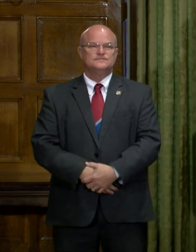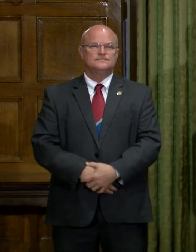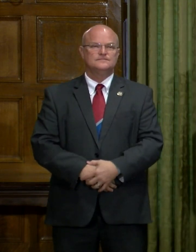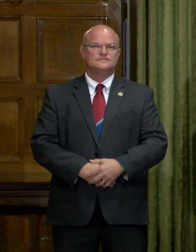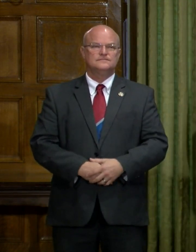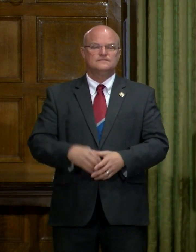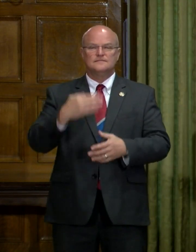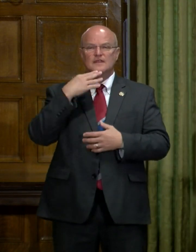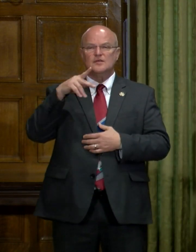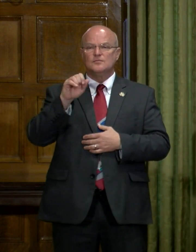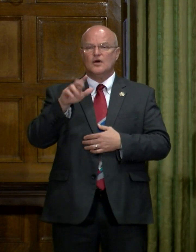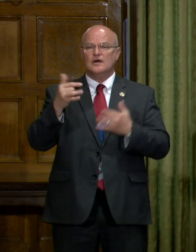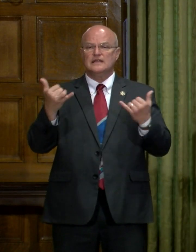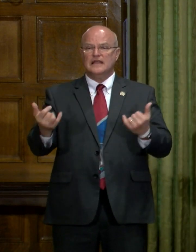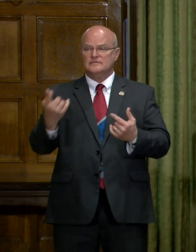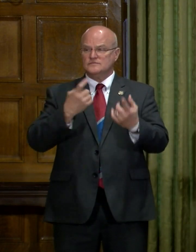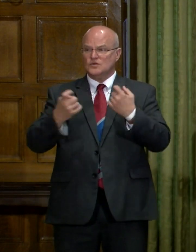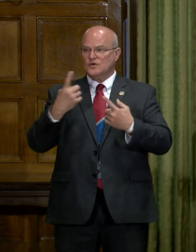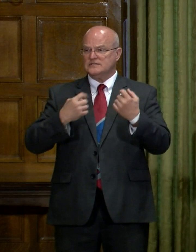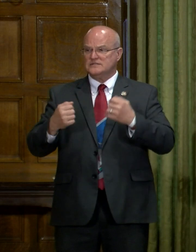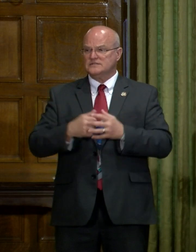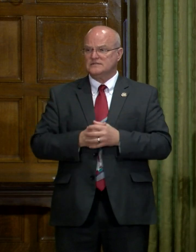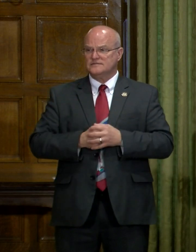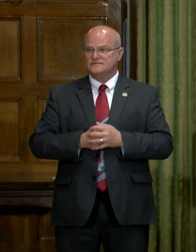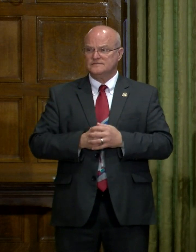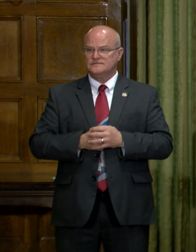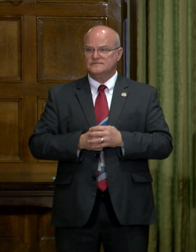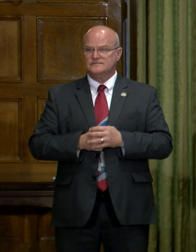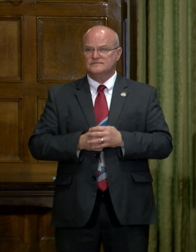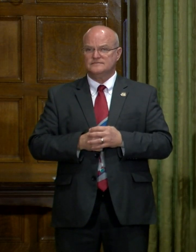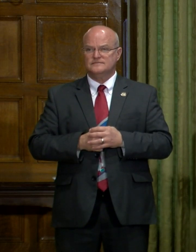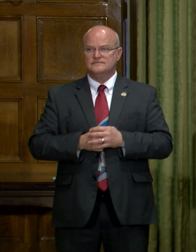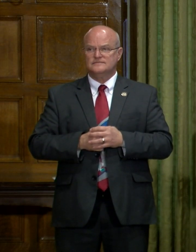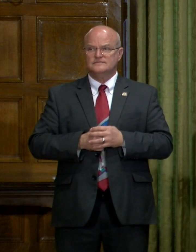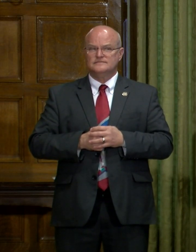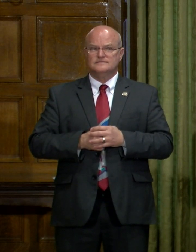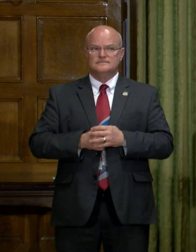Thank you, Paula. With that, we'll take any questions.